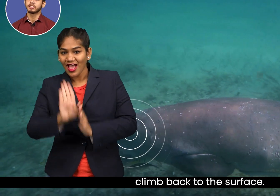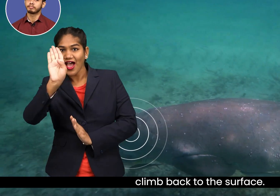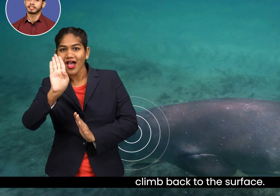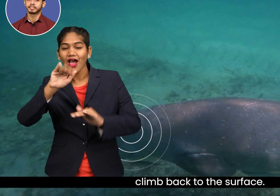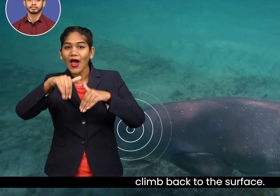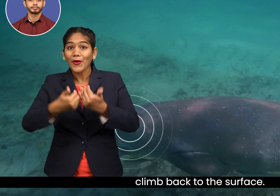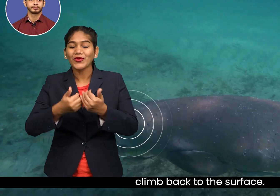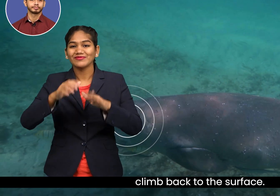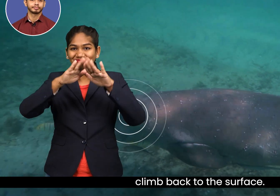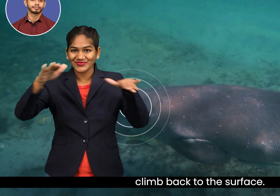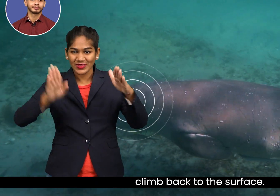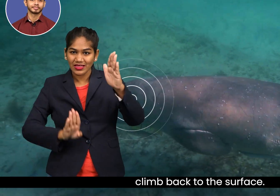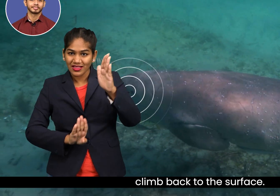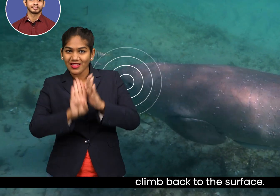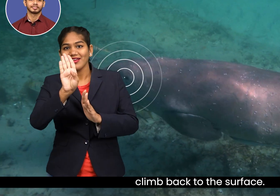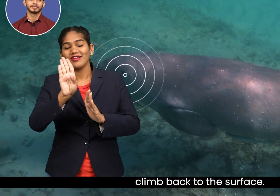to the surface.